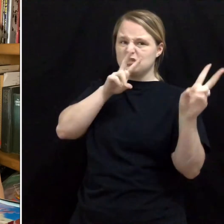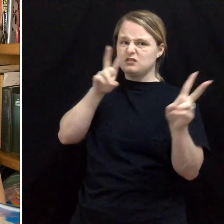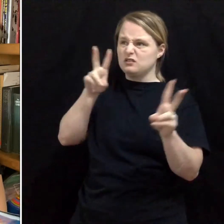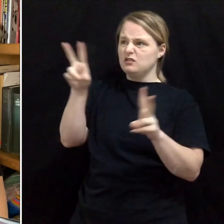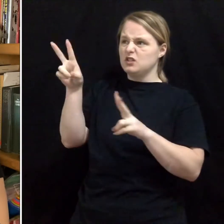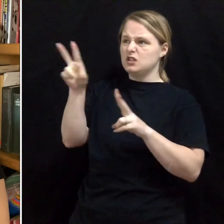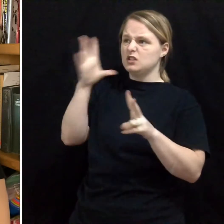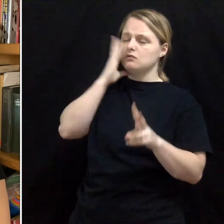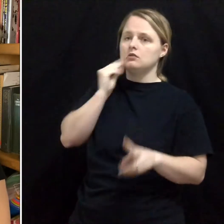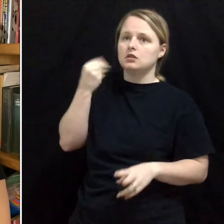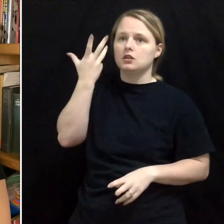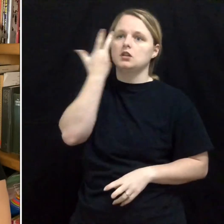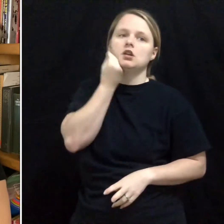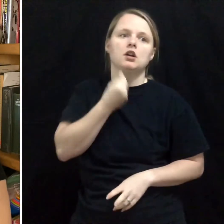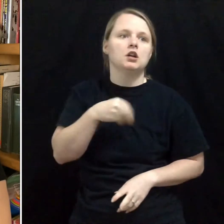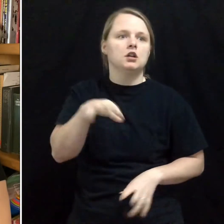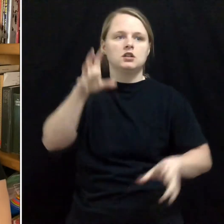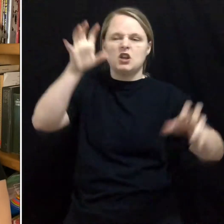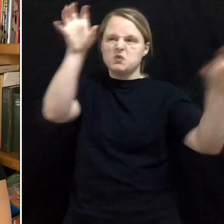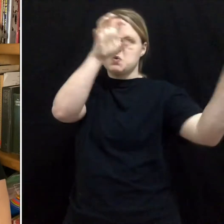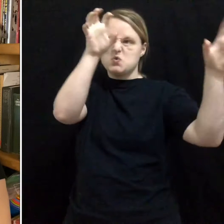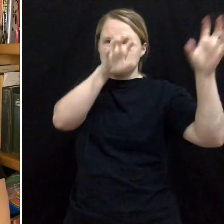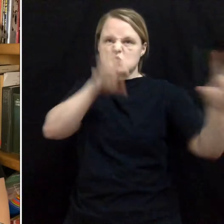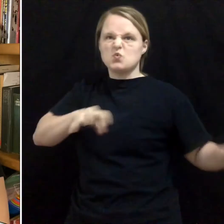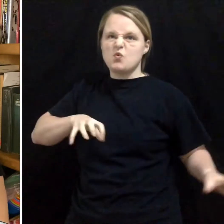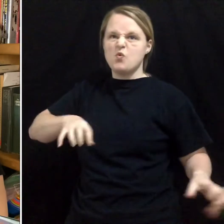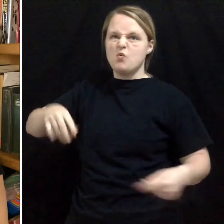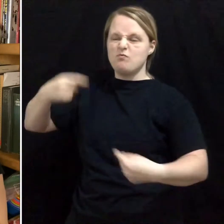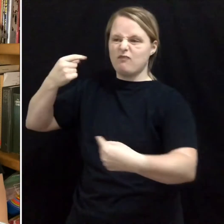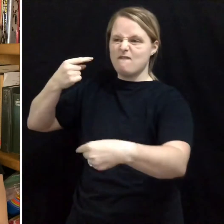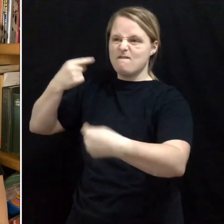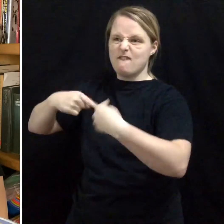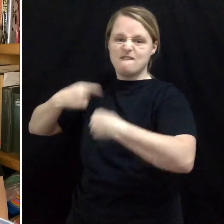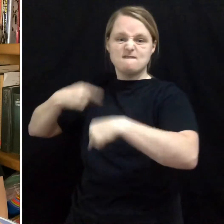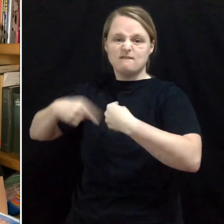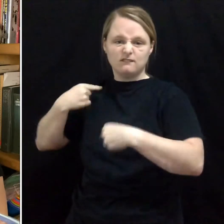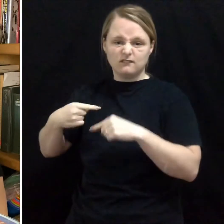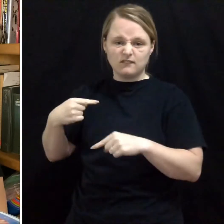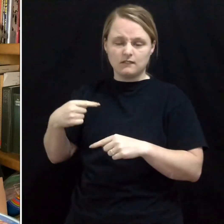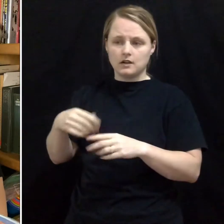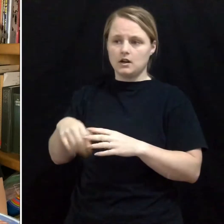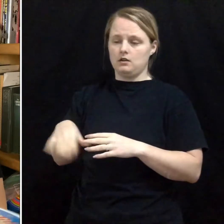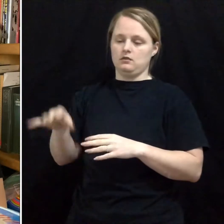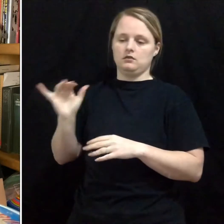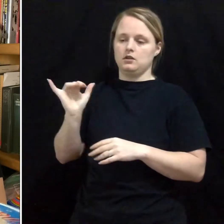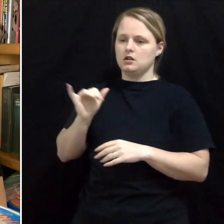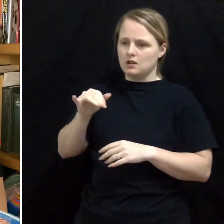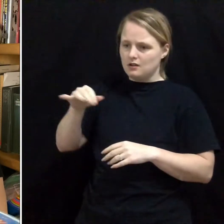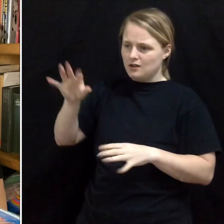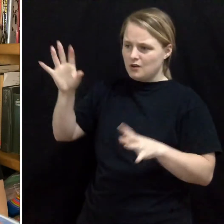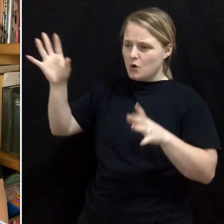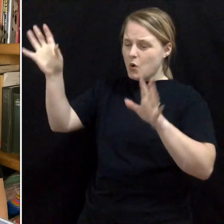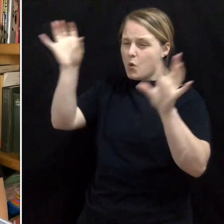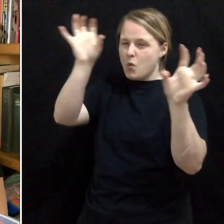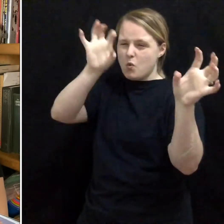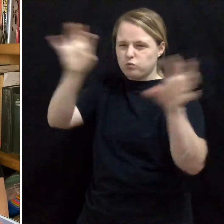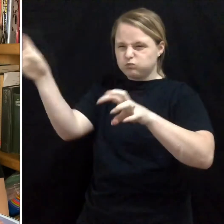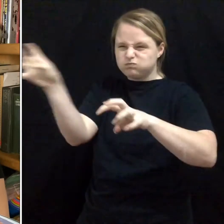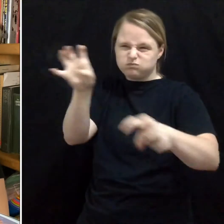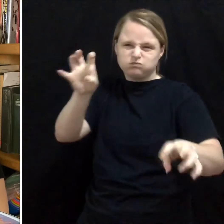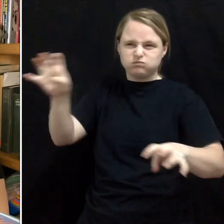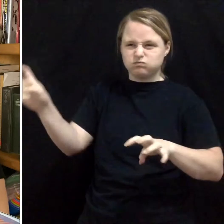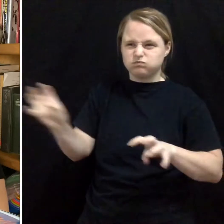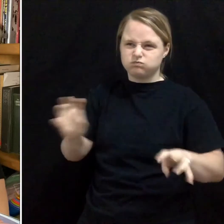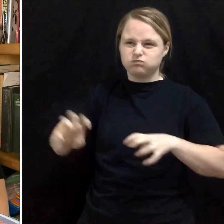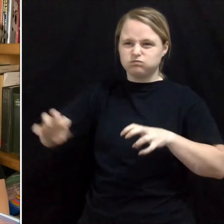a windstorm bent on her disaster. Then the winds joined hands and cranked and